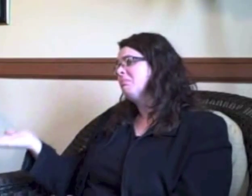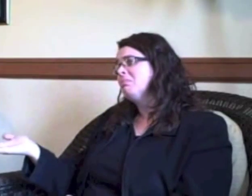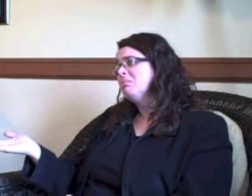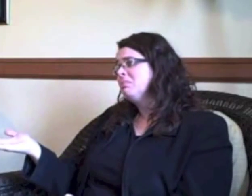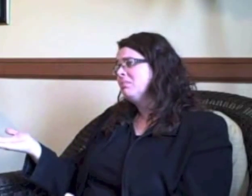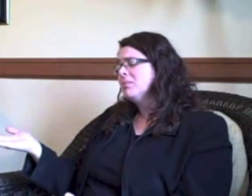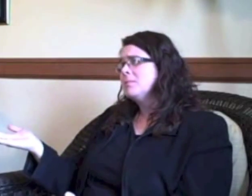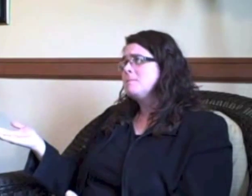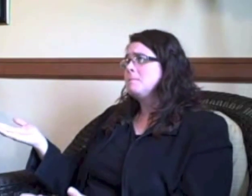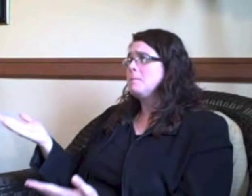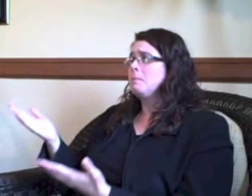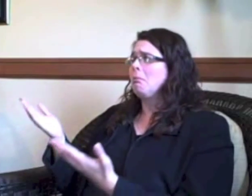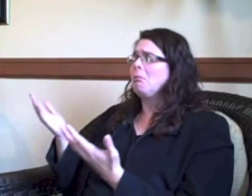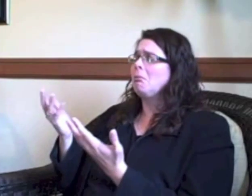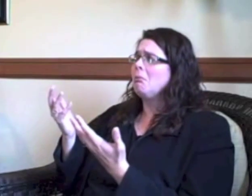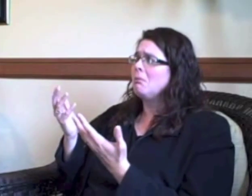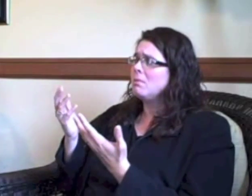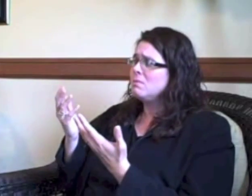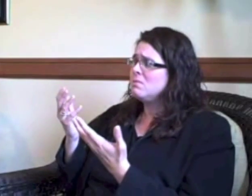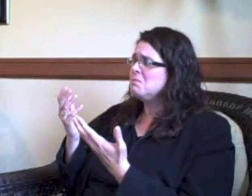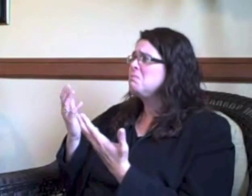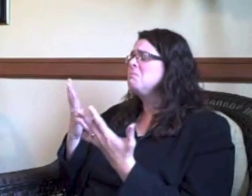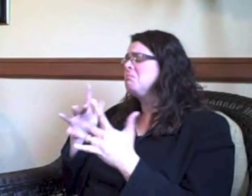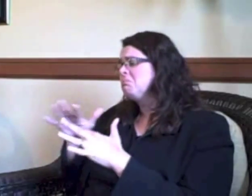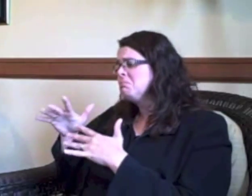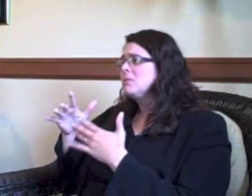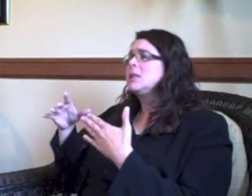I knew it, but I didn't know what that would look like.